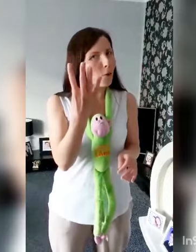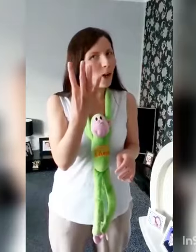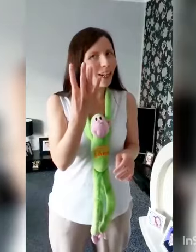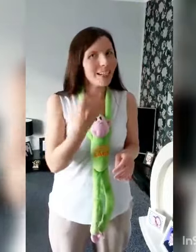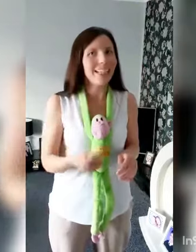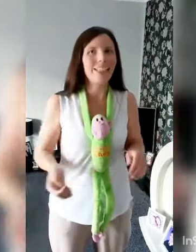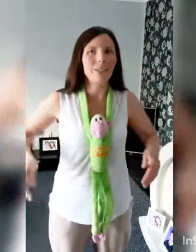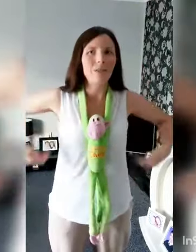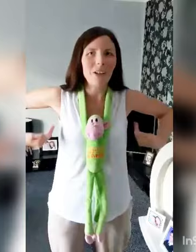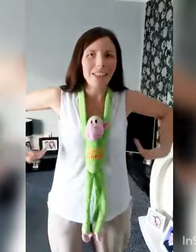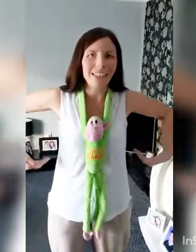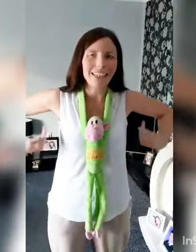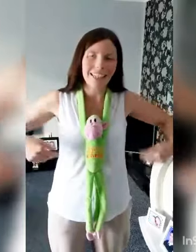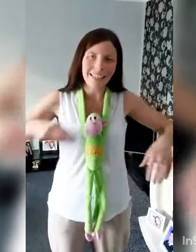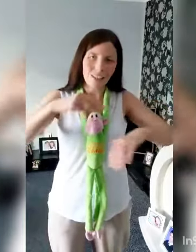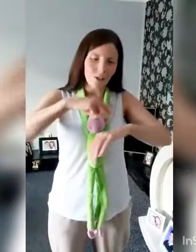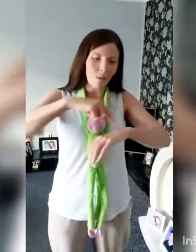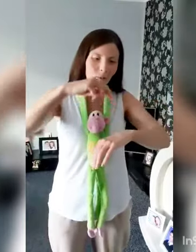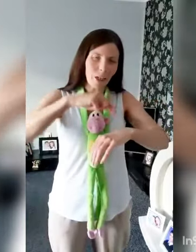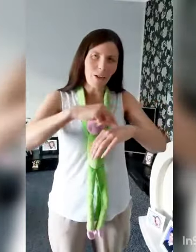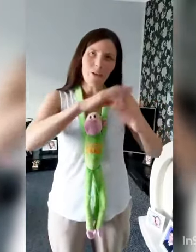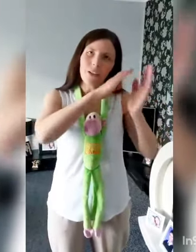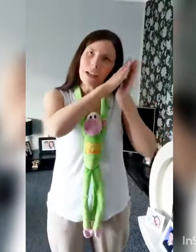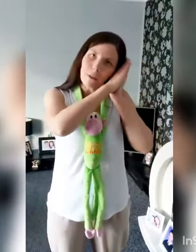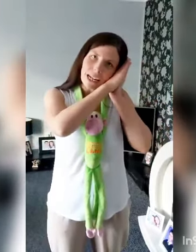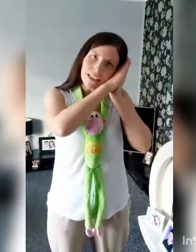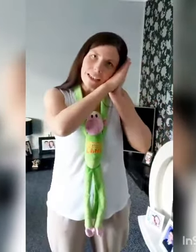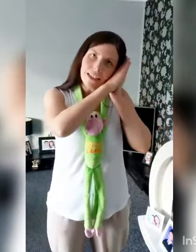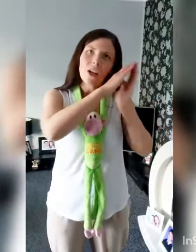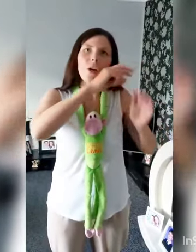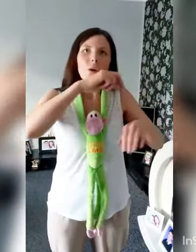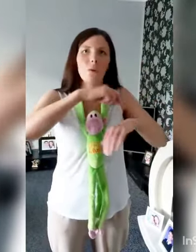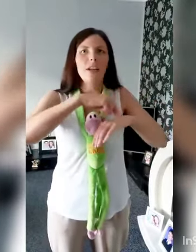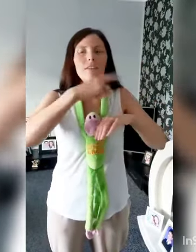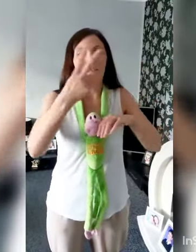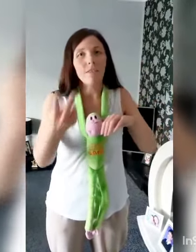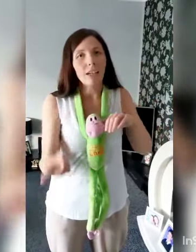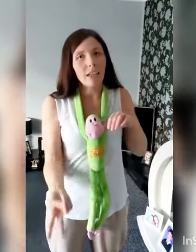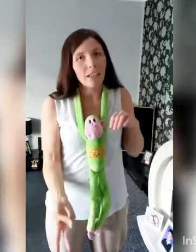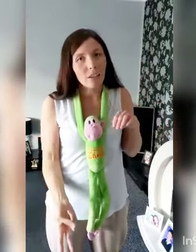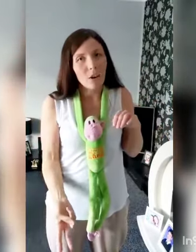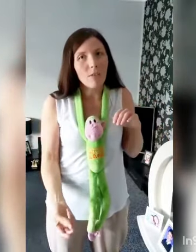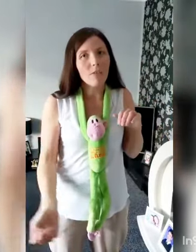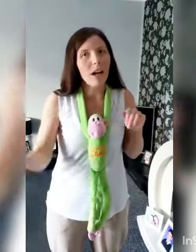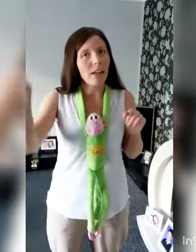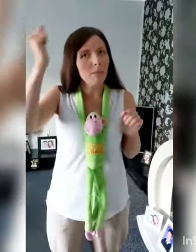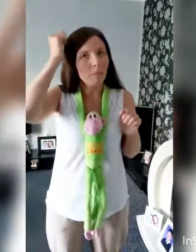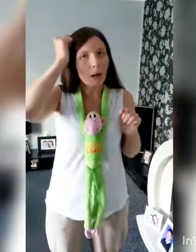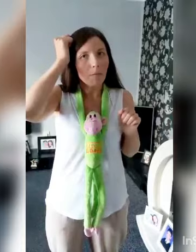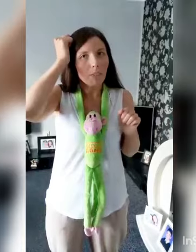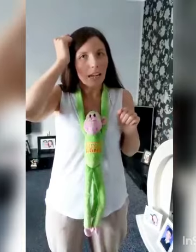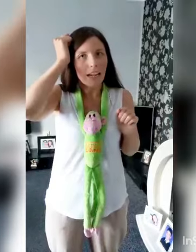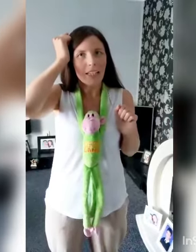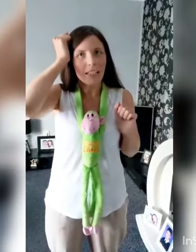Four little monkeys jumping on a bed. One fell off and bumped his